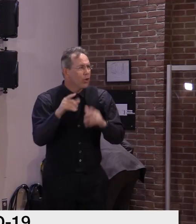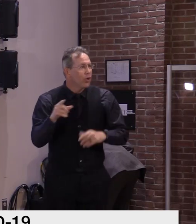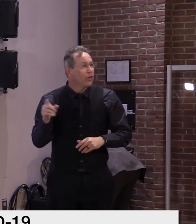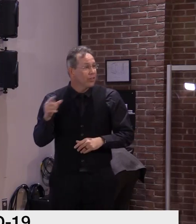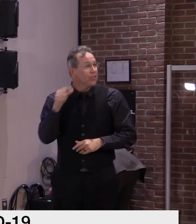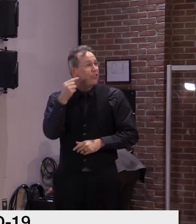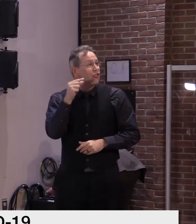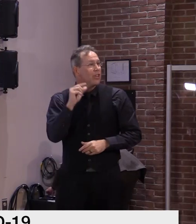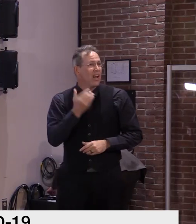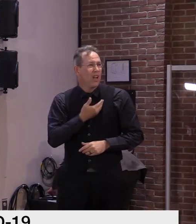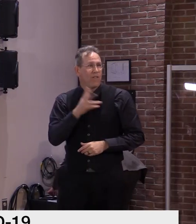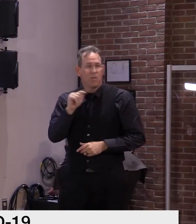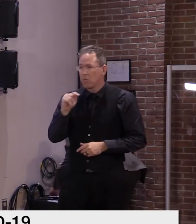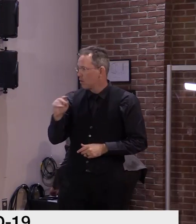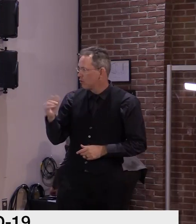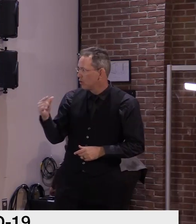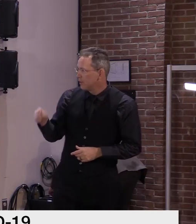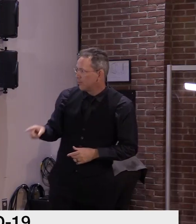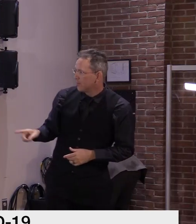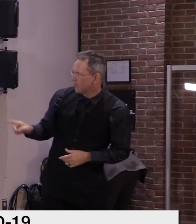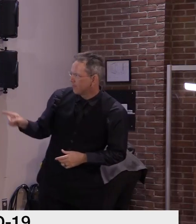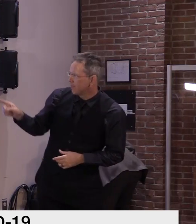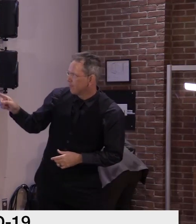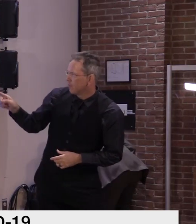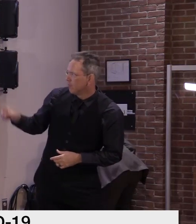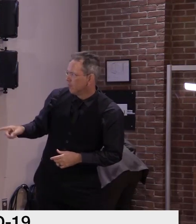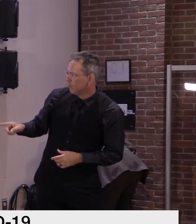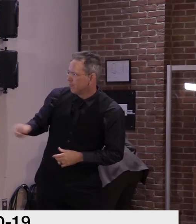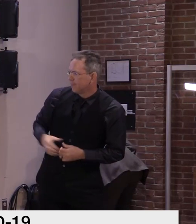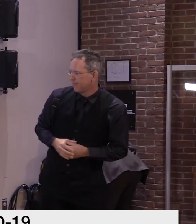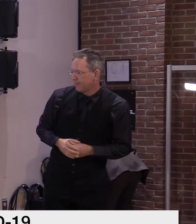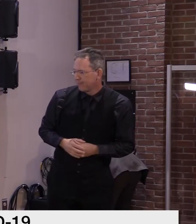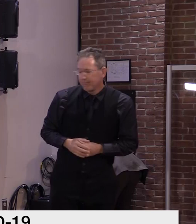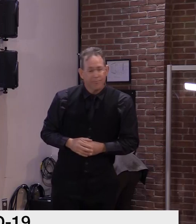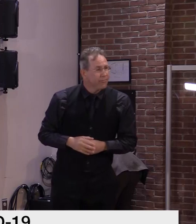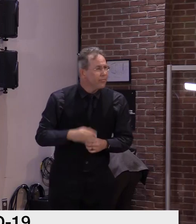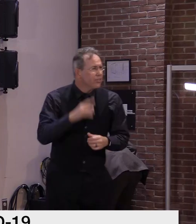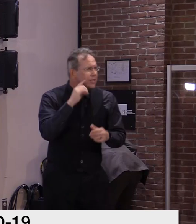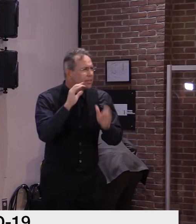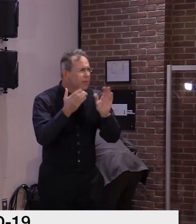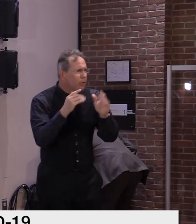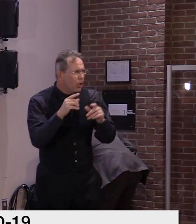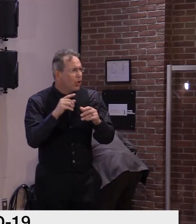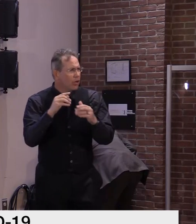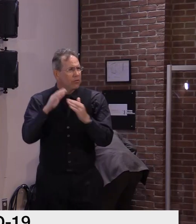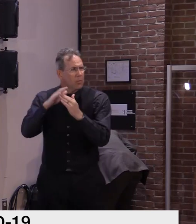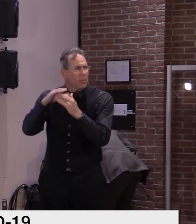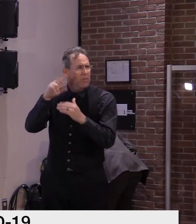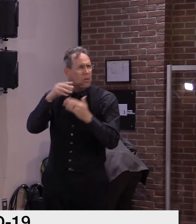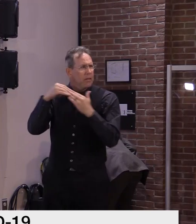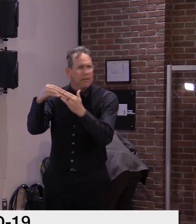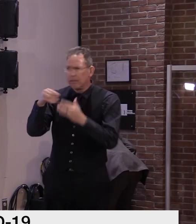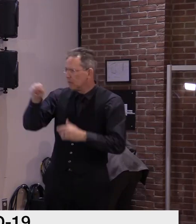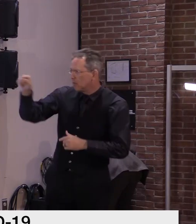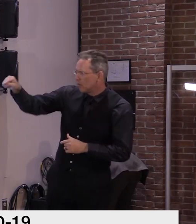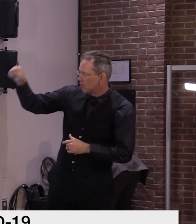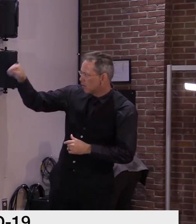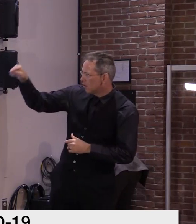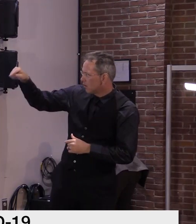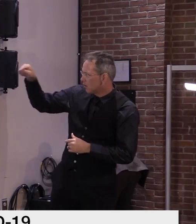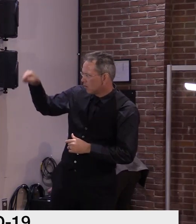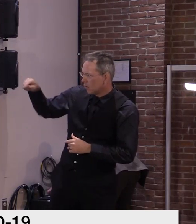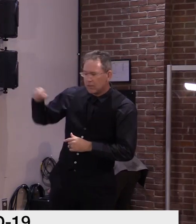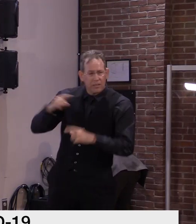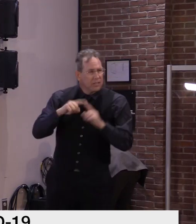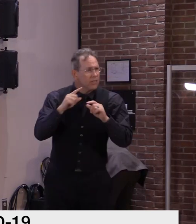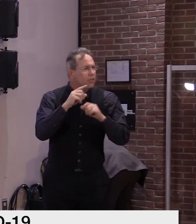near the top of all New England states in vaccinating people of color, and Vermont has made steady gains as the health department has implemented a variety